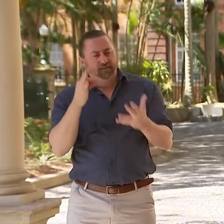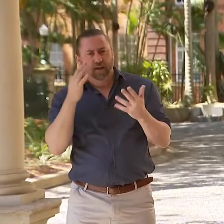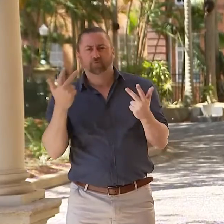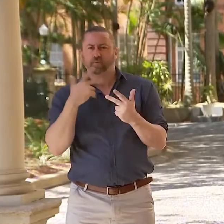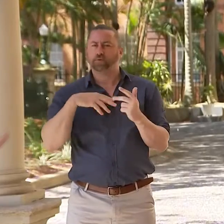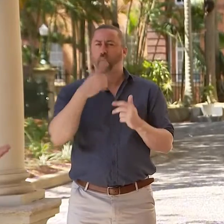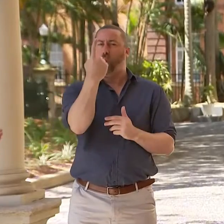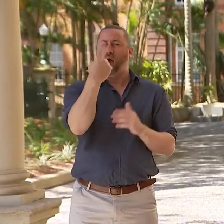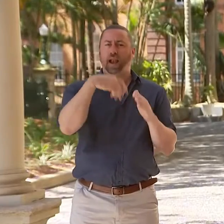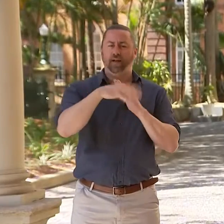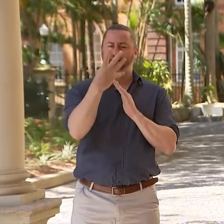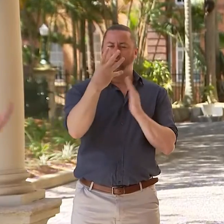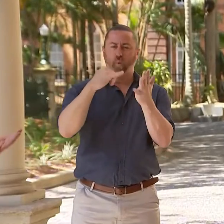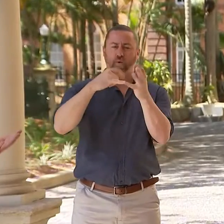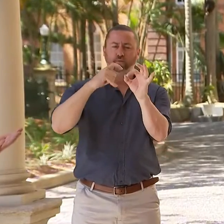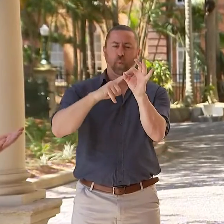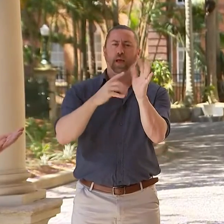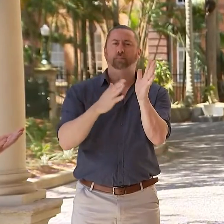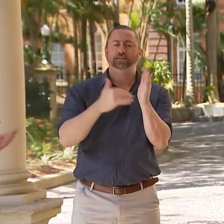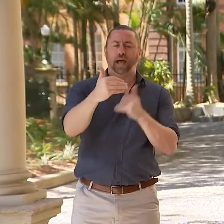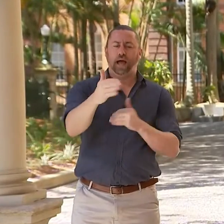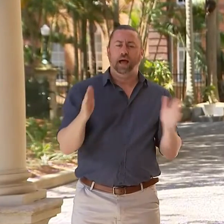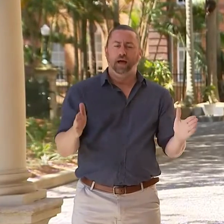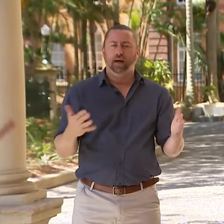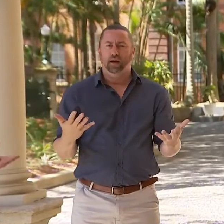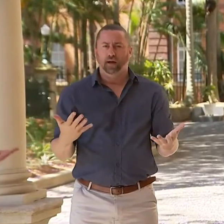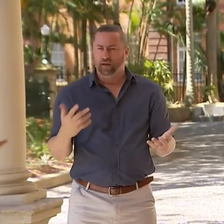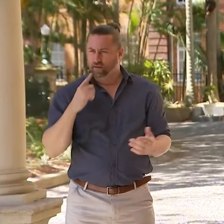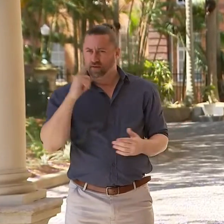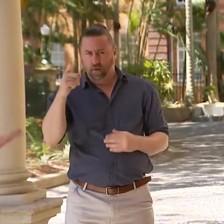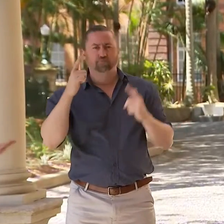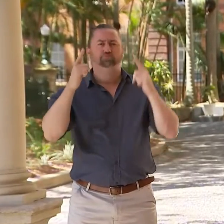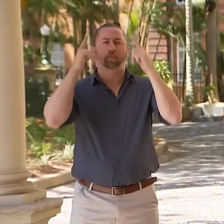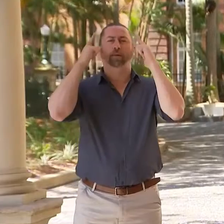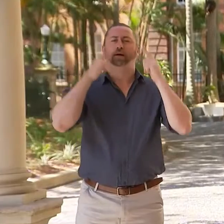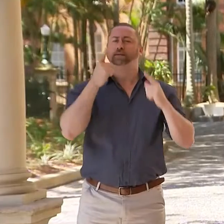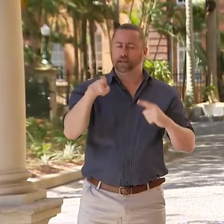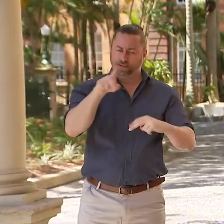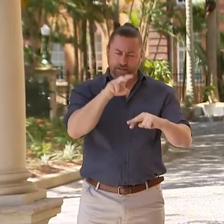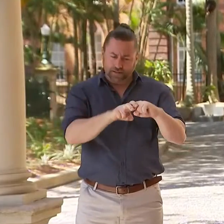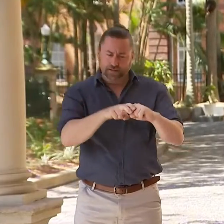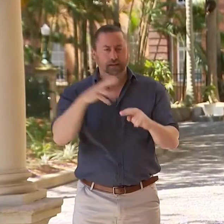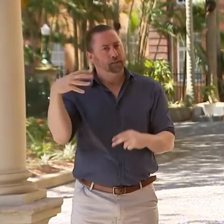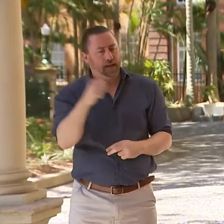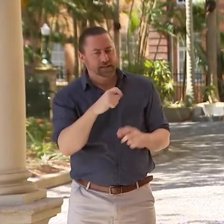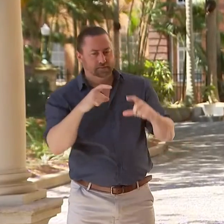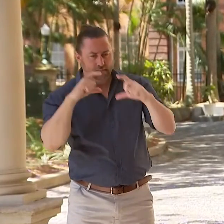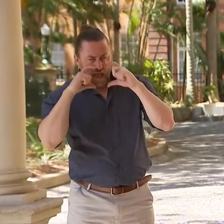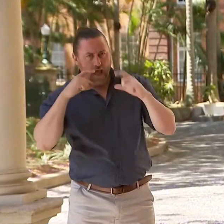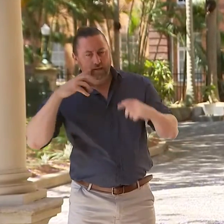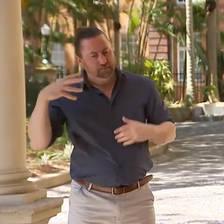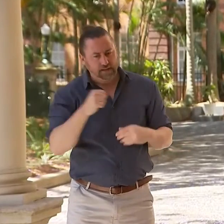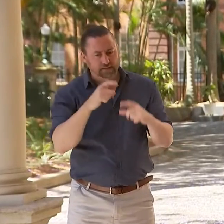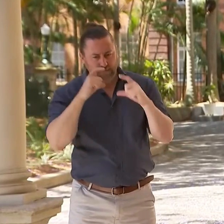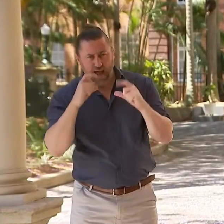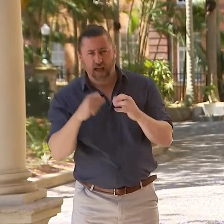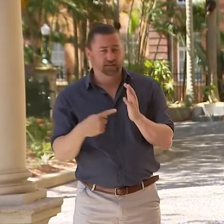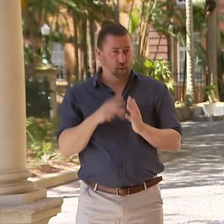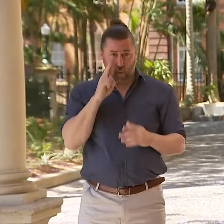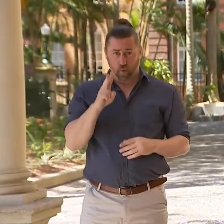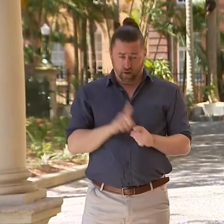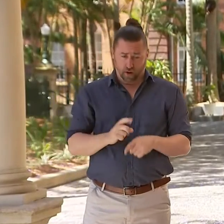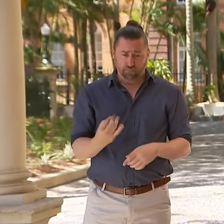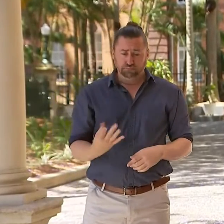stadium while that was happening, and the Premier assured us, well, when they go and sit down, they need to wear a mask. But it really looks like that didn't happen,